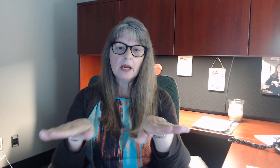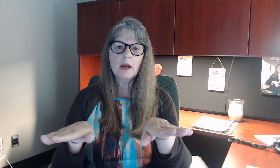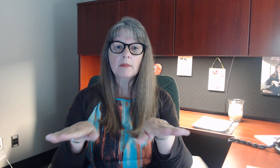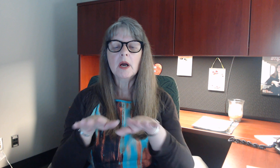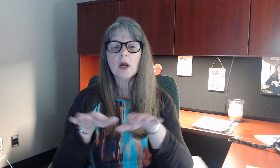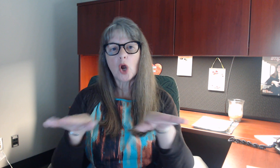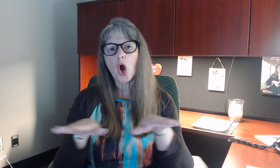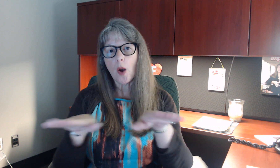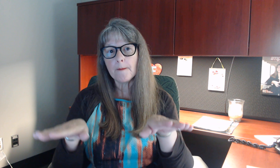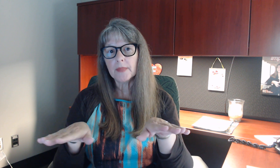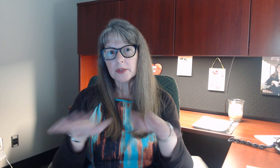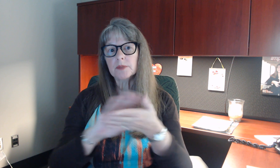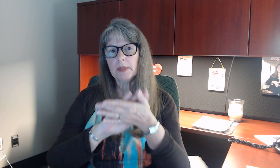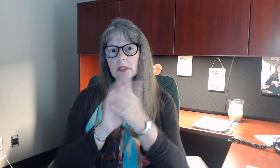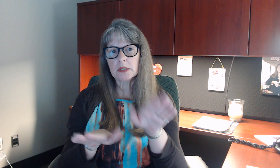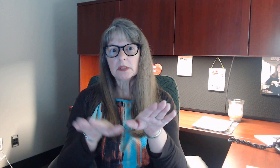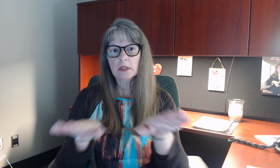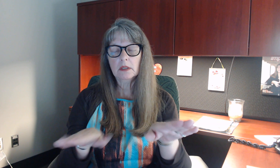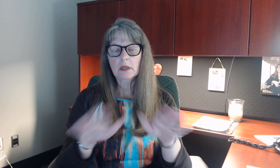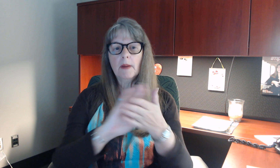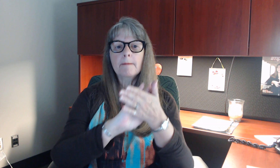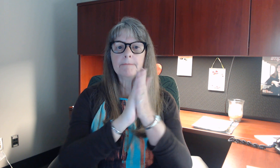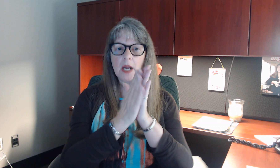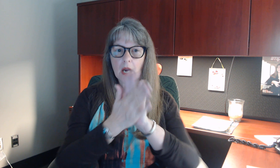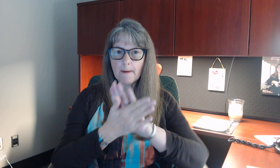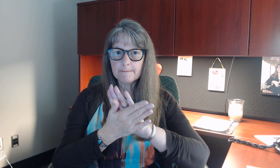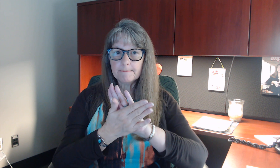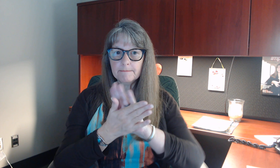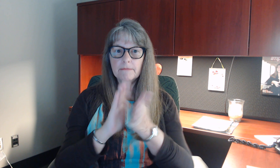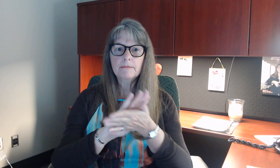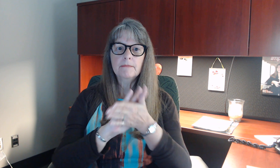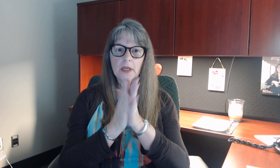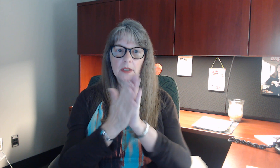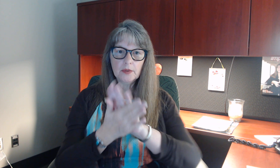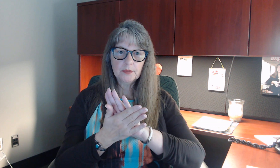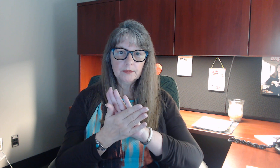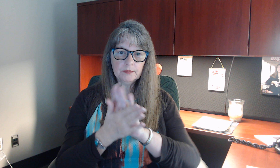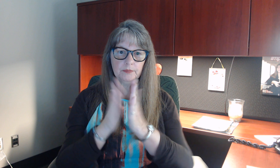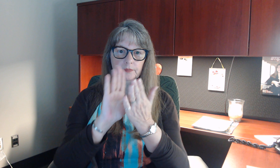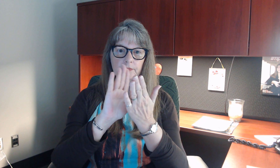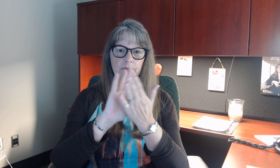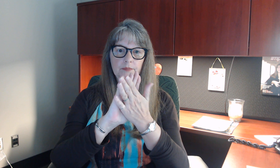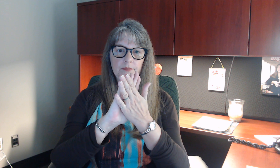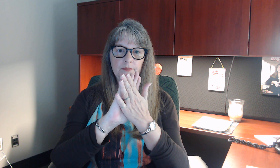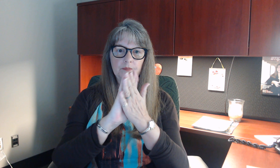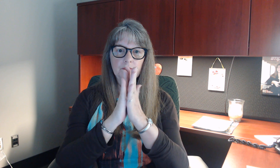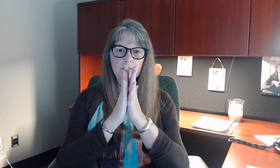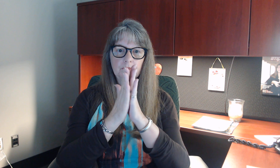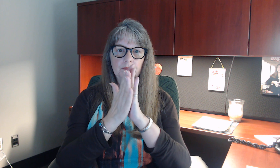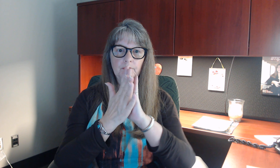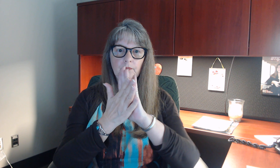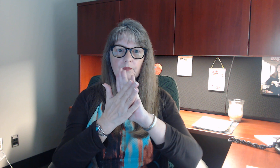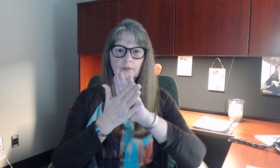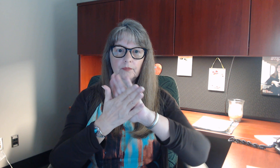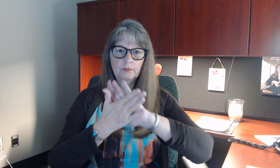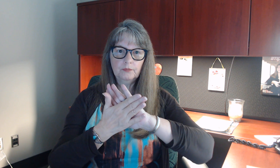Become calm is peace. Become.